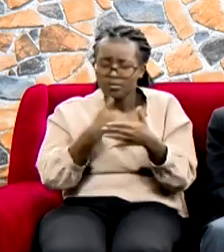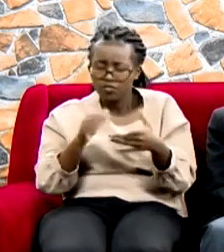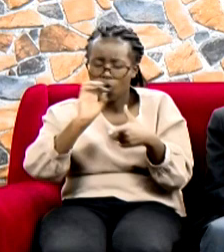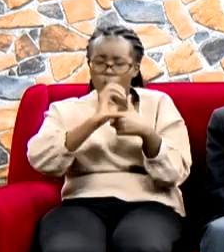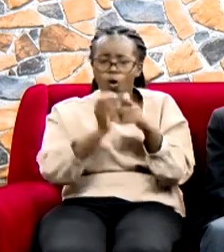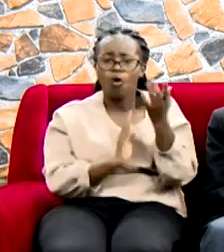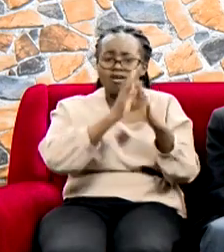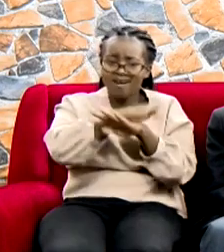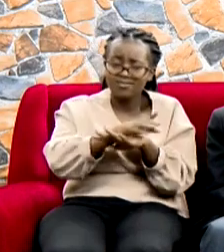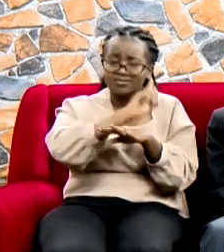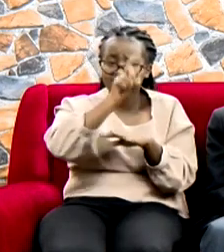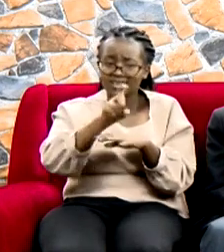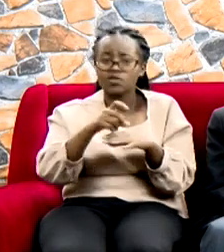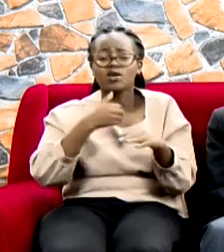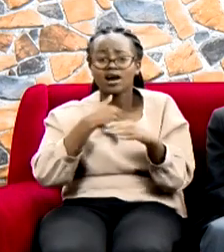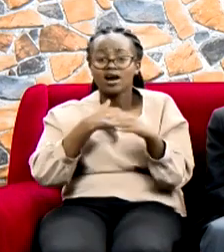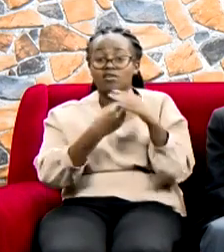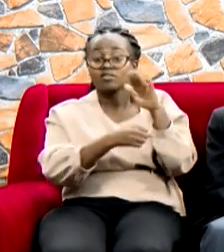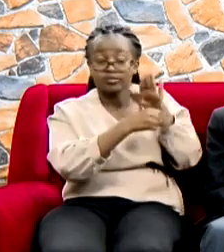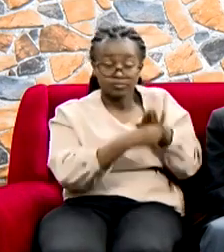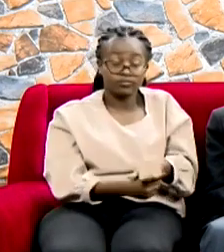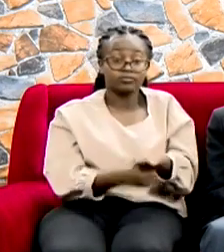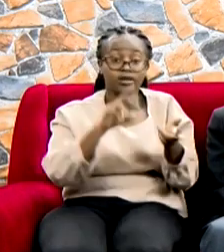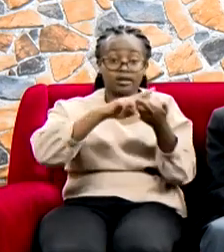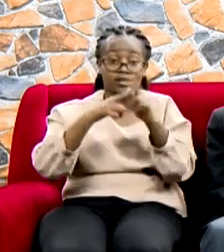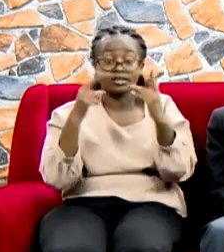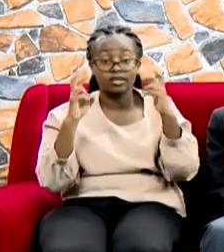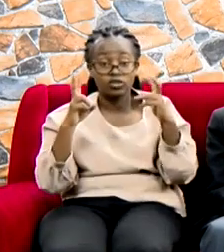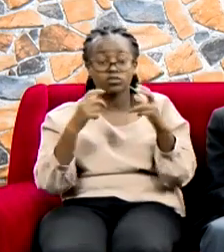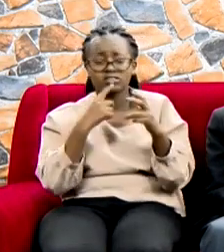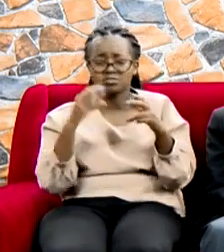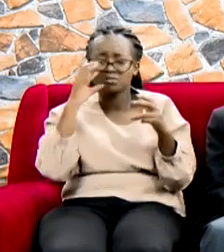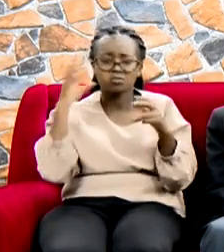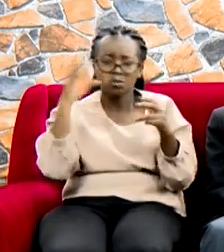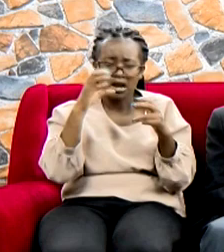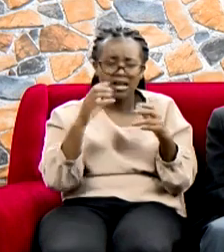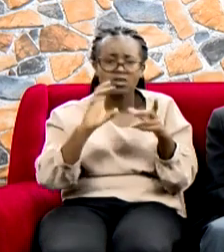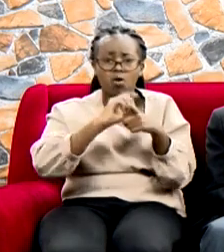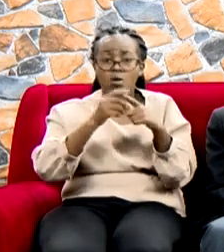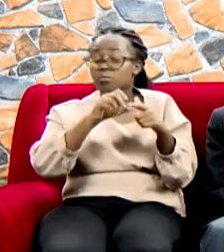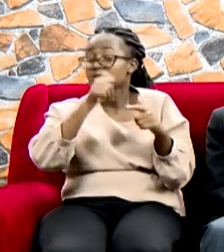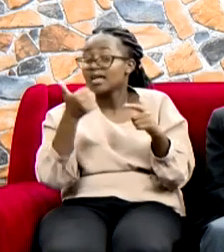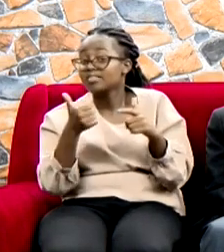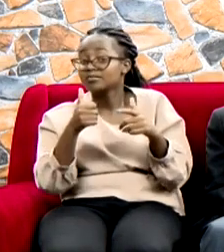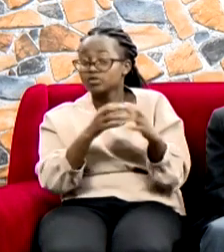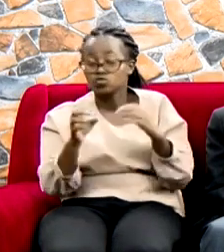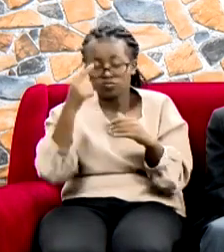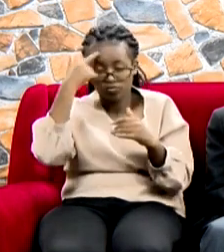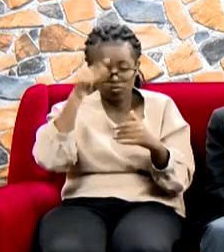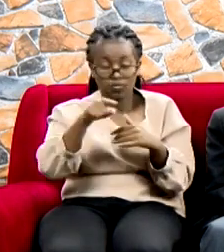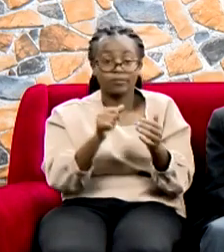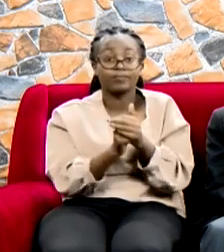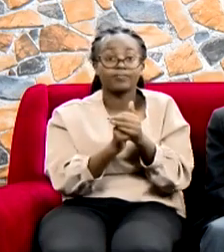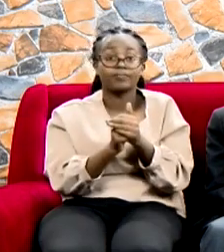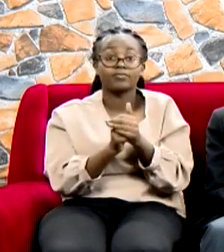during, after? We still have the stigma-related issues that people say, oh, you were cast, oh, you did this, that's why someone else did this. So